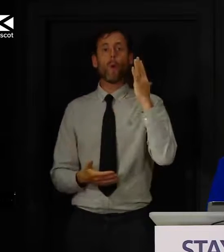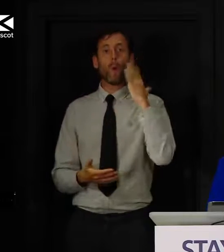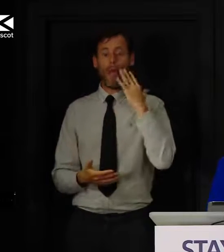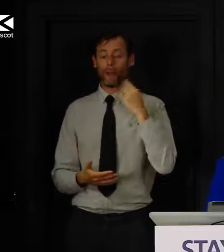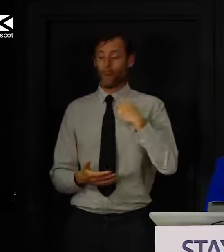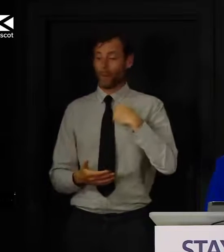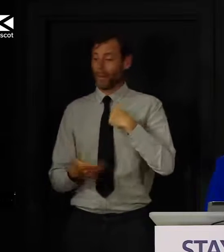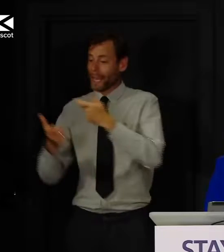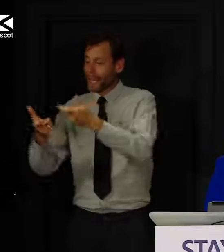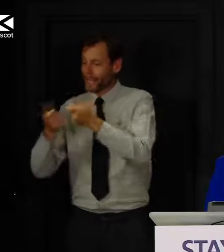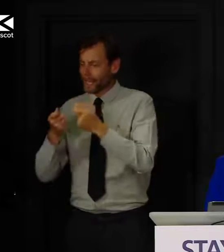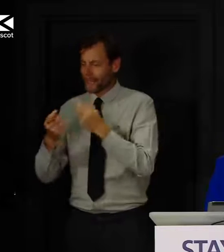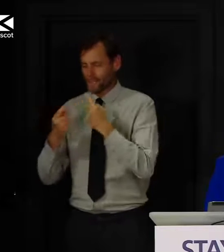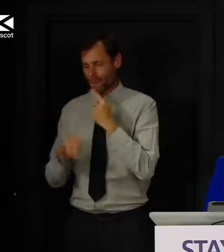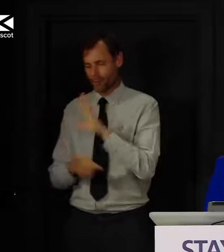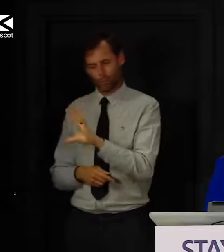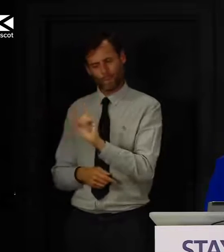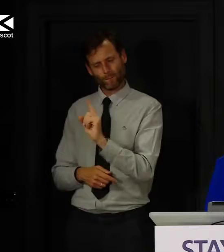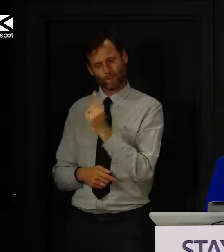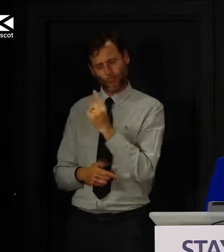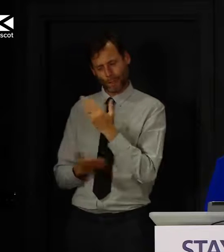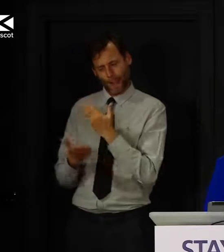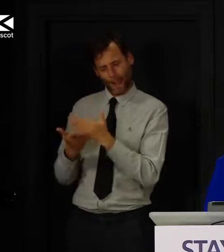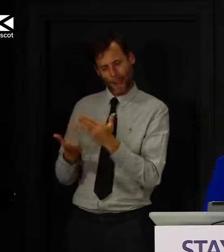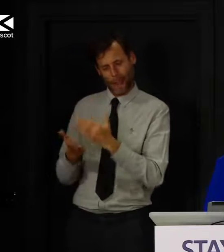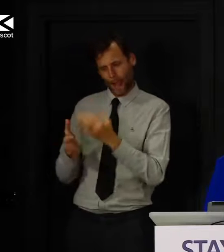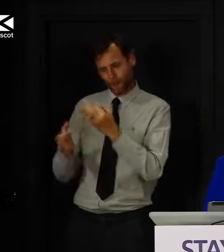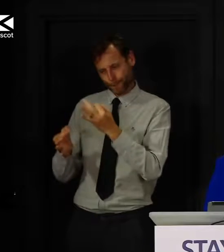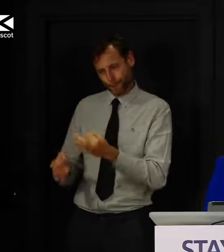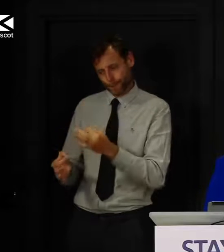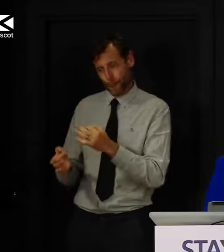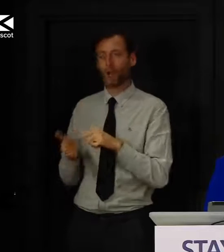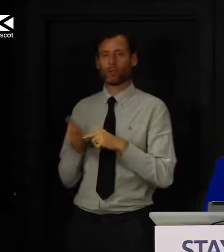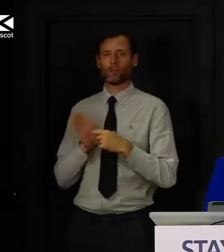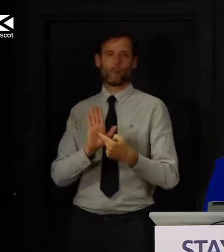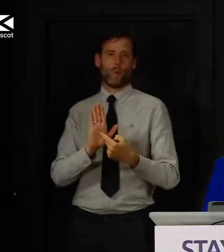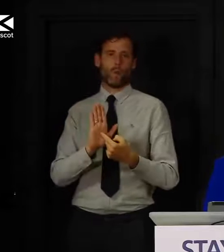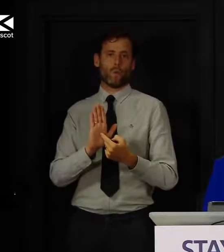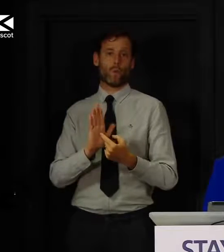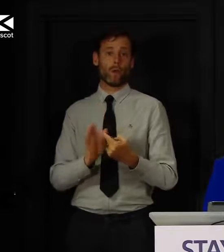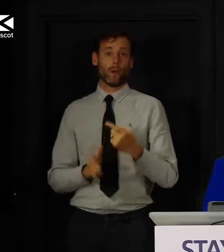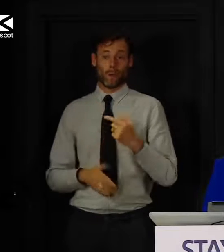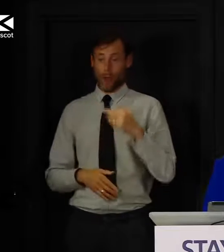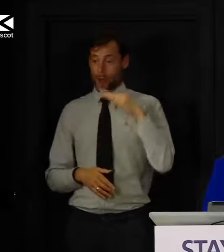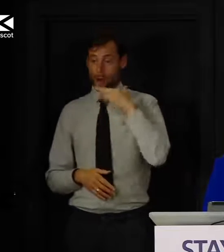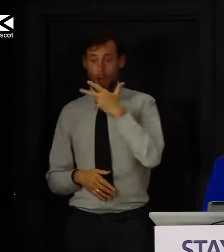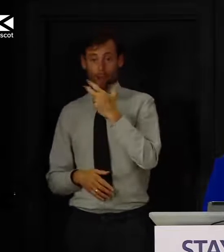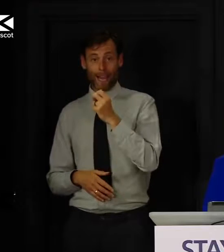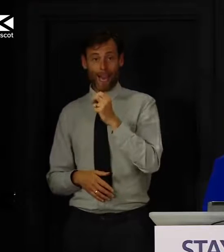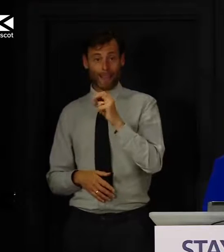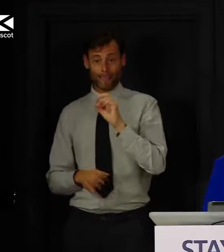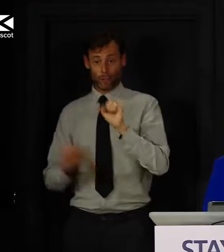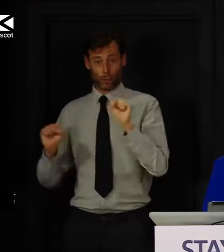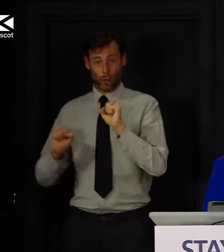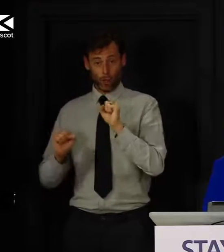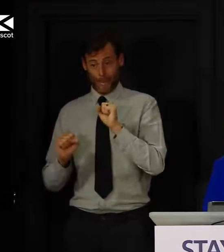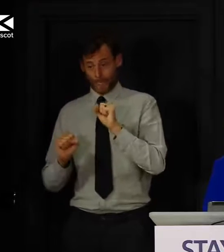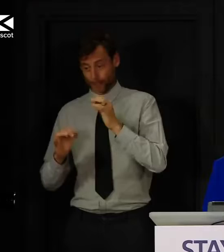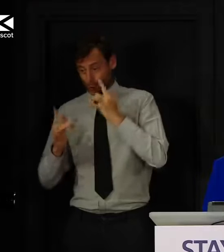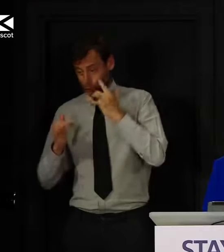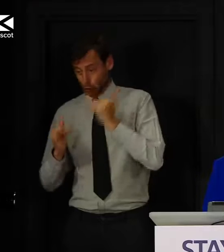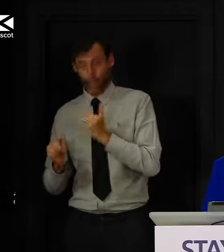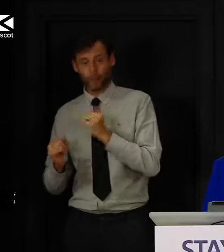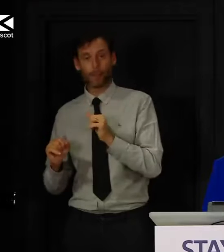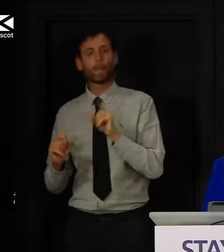information. And that's why, even though the numbers have not been validated, we released those numbers. But the